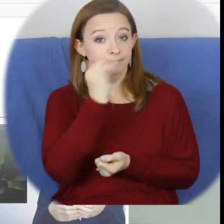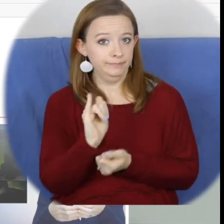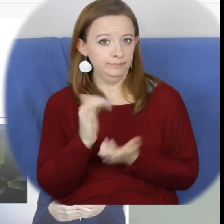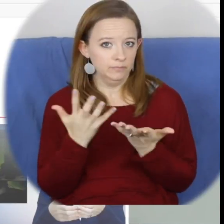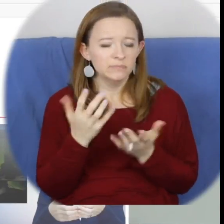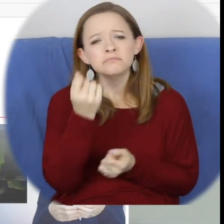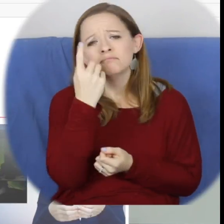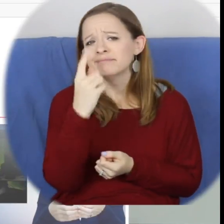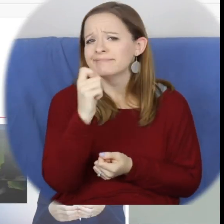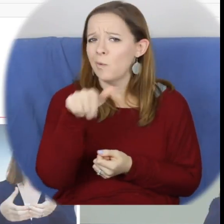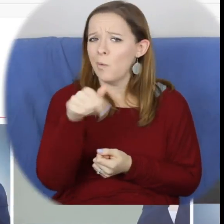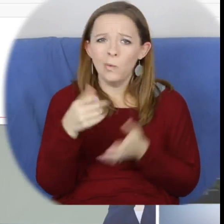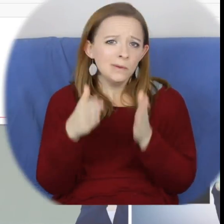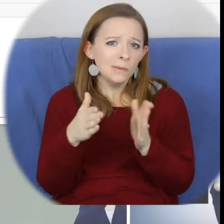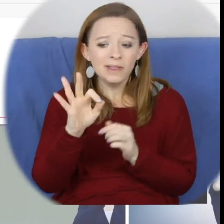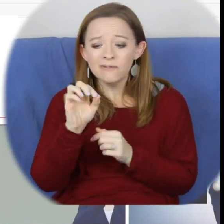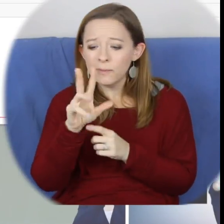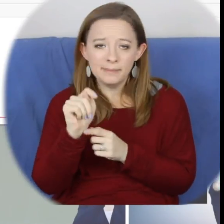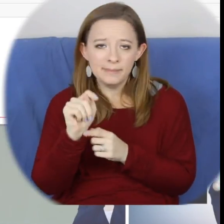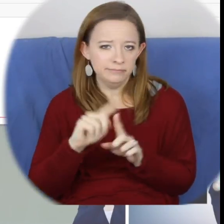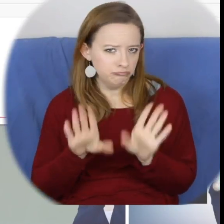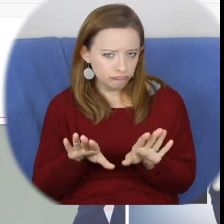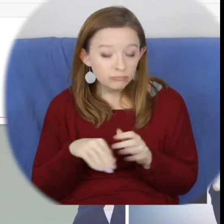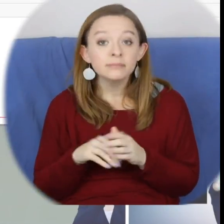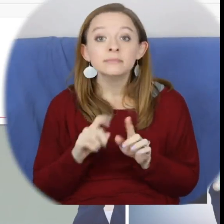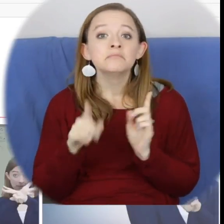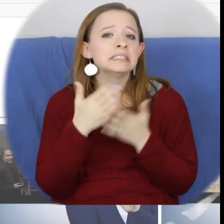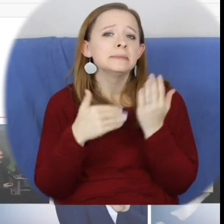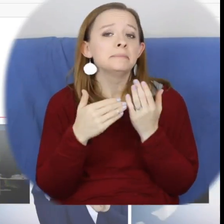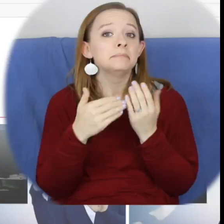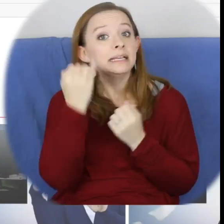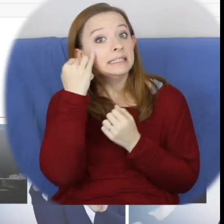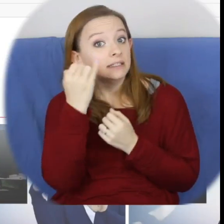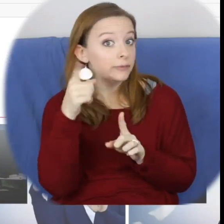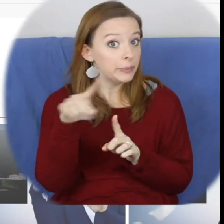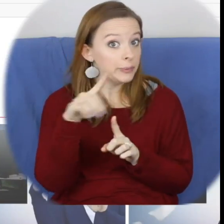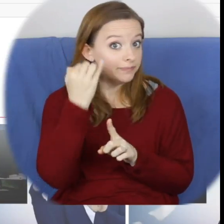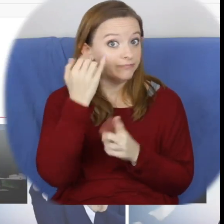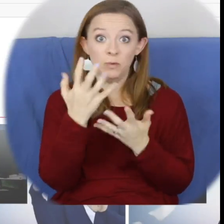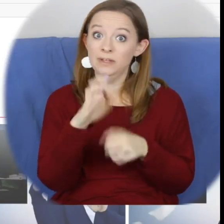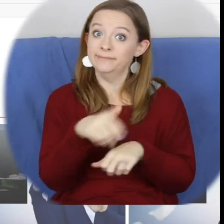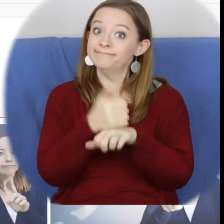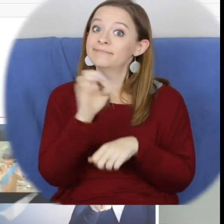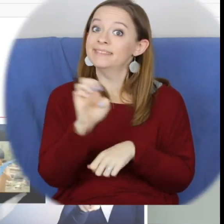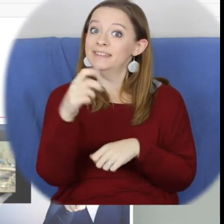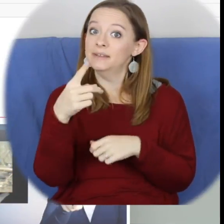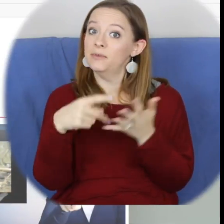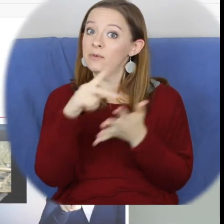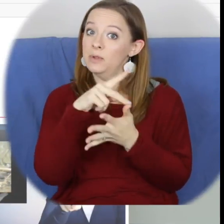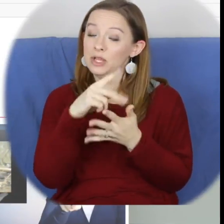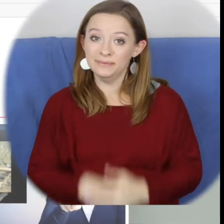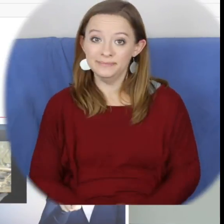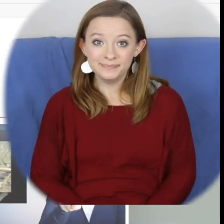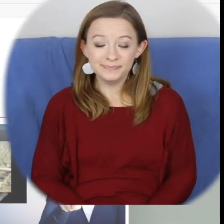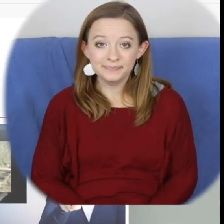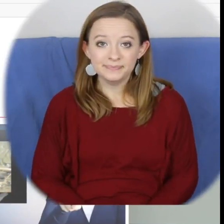But I want to discuss my experience. So understand, it doesn't have to be super complicated if you want to set